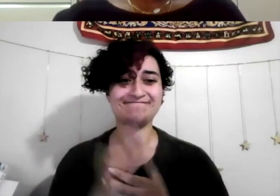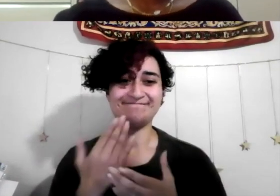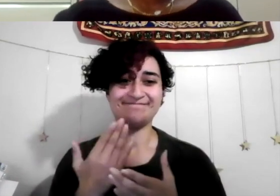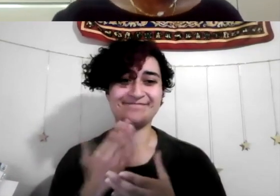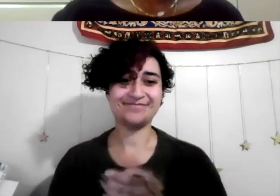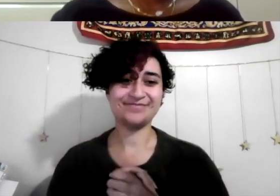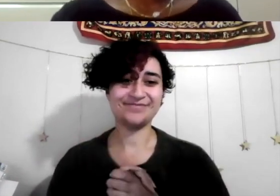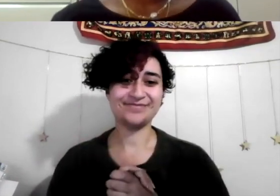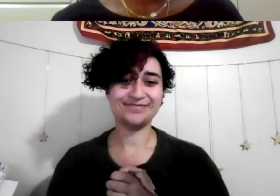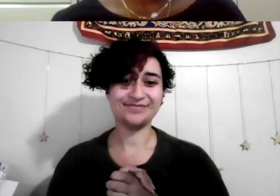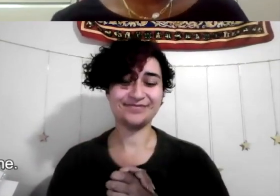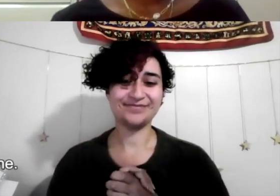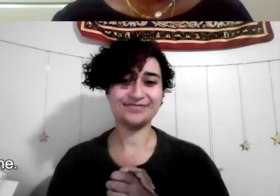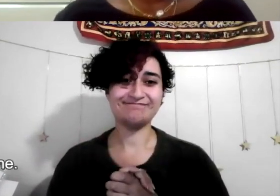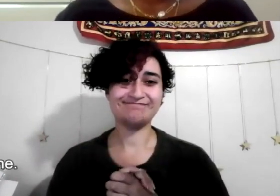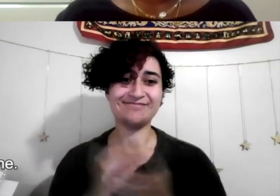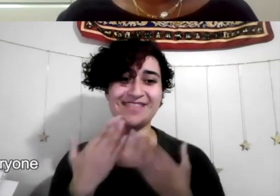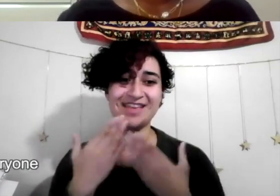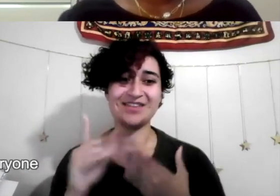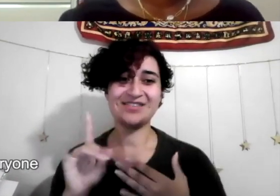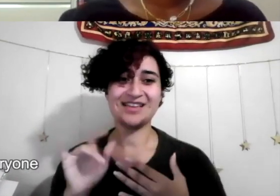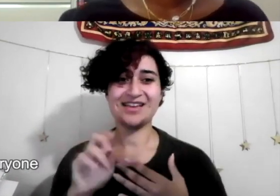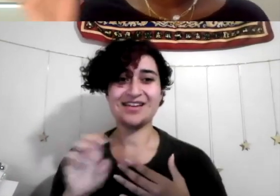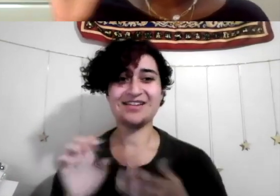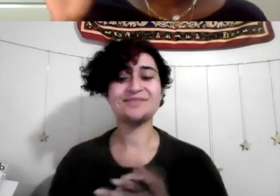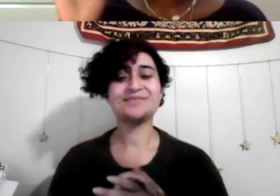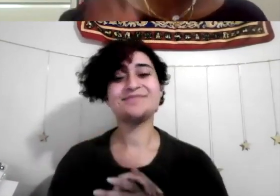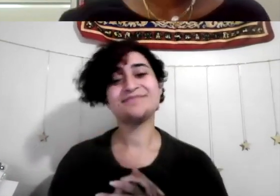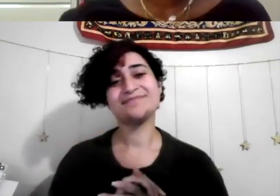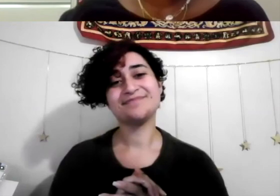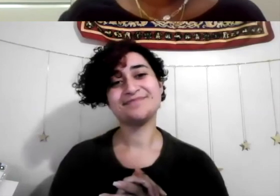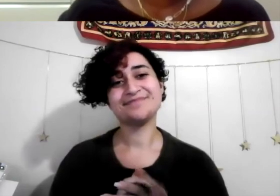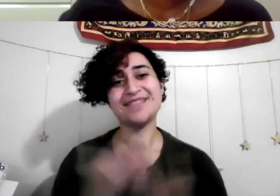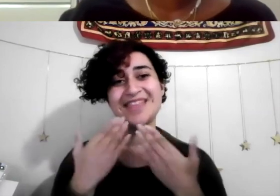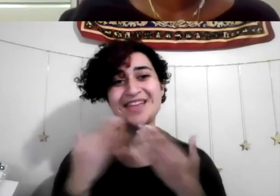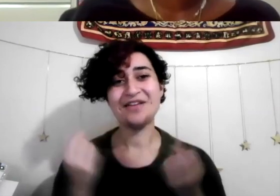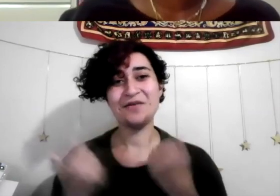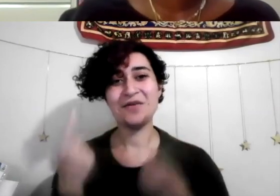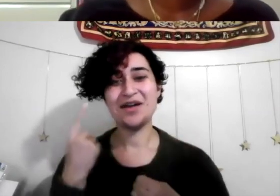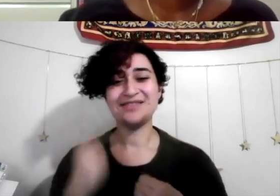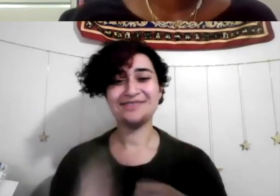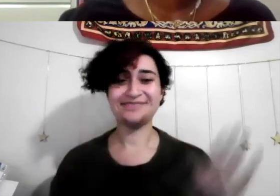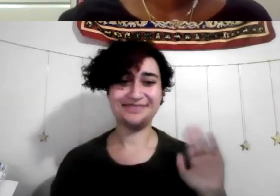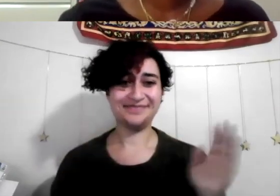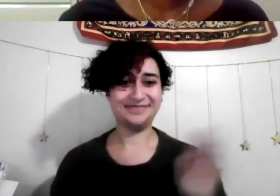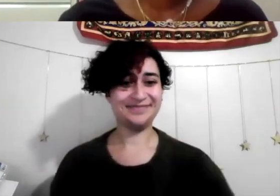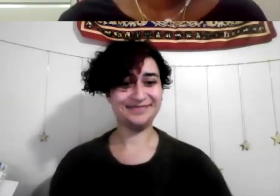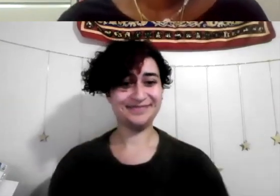Thanks, Dayon. Thank you. Dayon, thank you, everyone. Thank you.